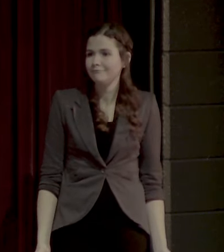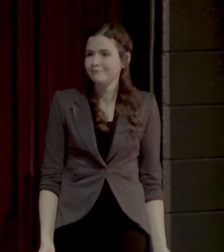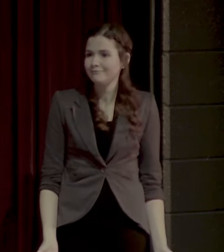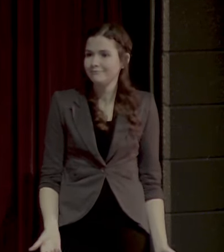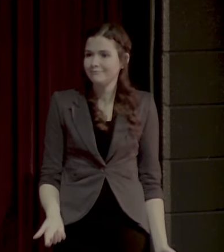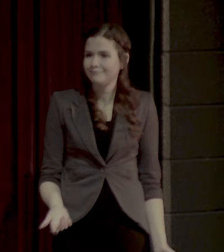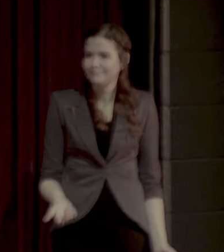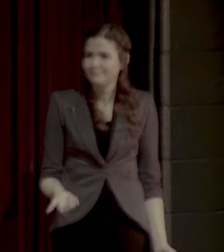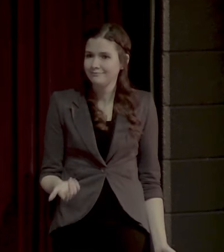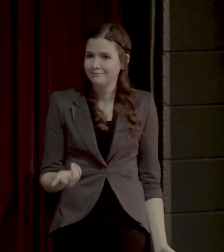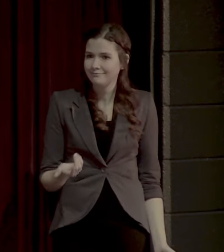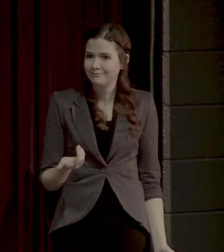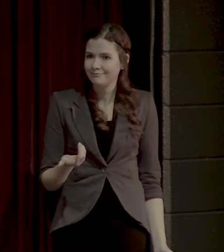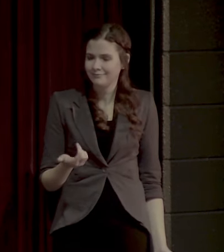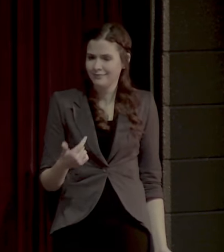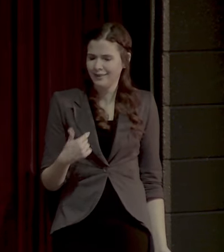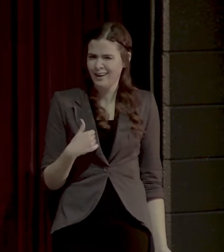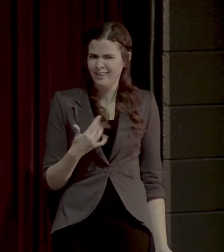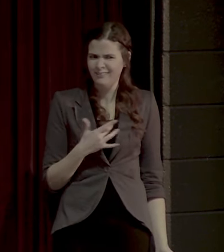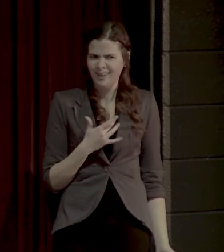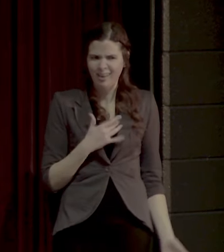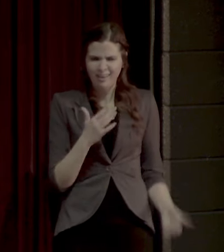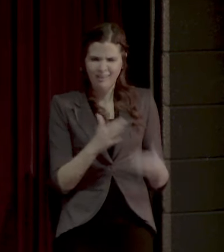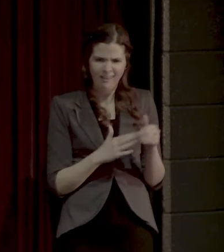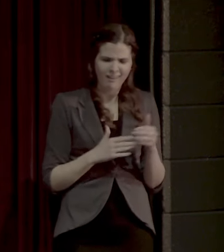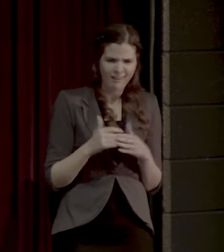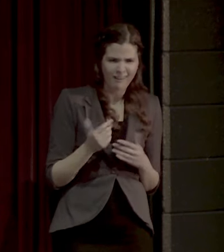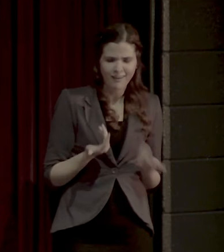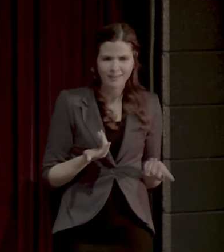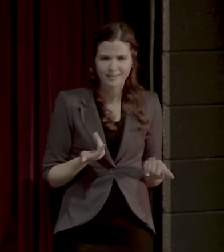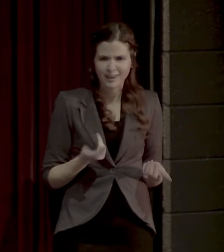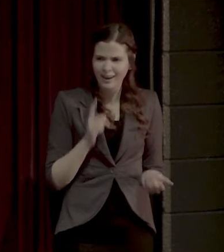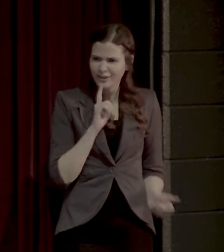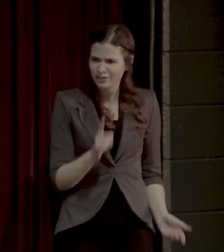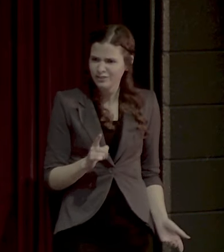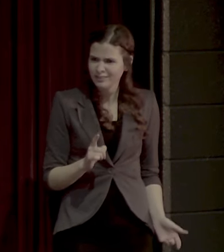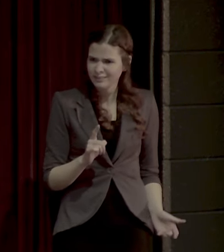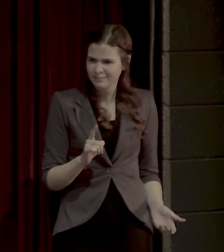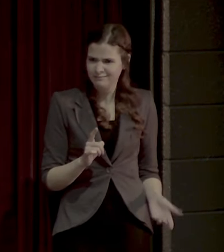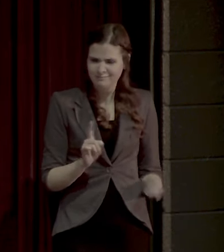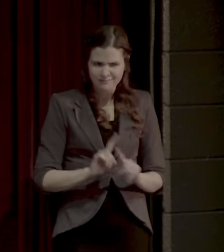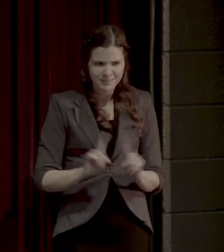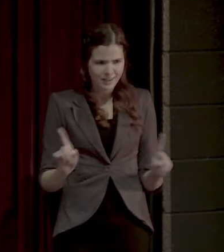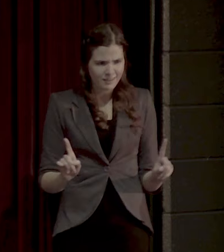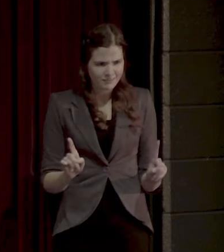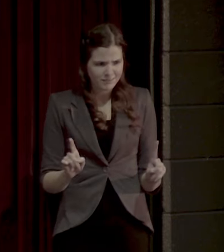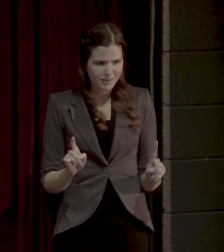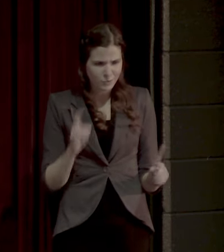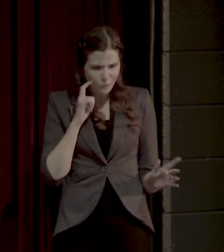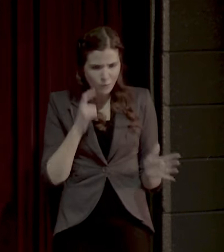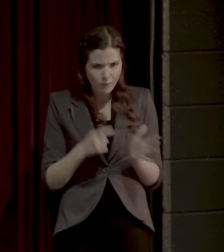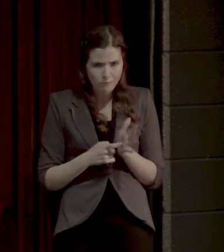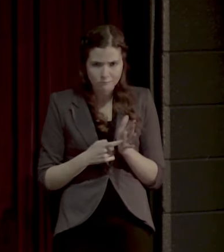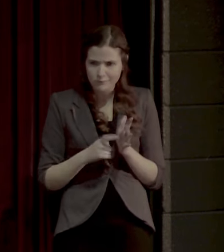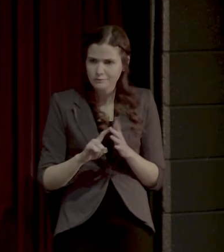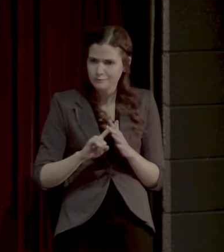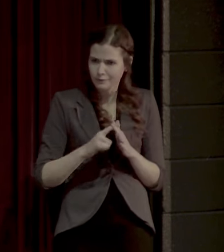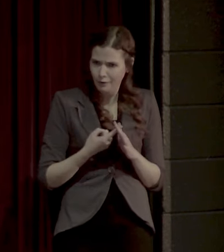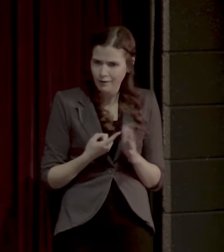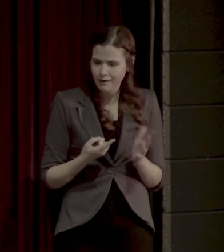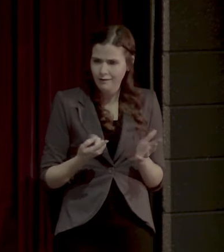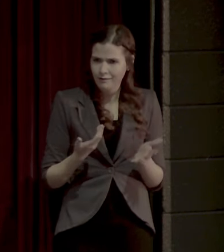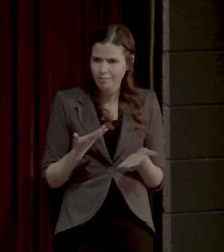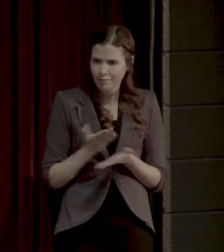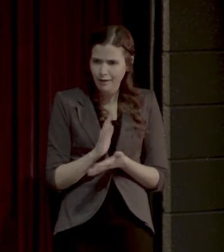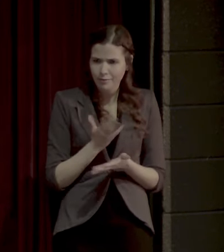The thing that I felt so uncomfortable with was actually something that set me apart and opened doors for me that